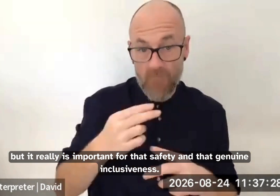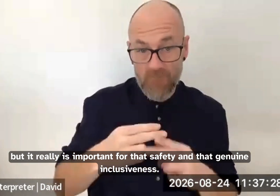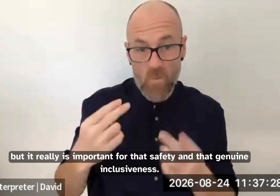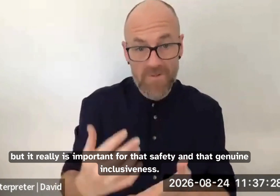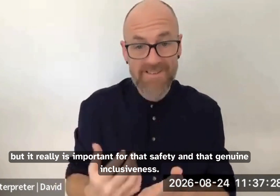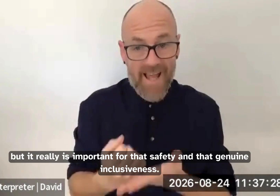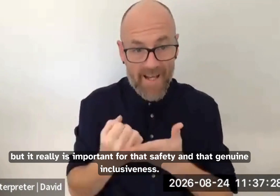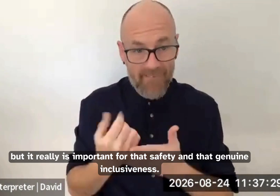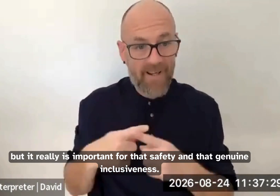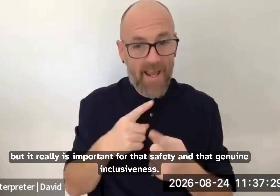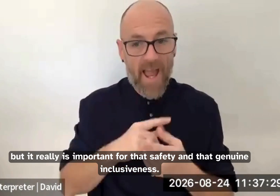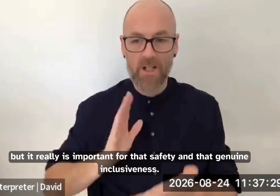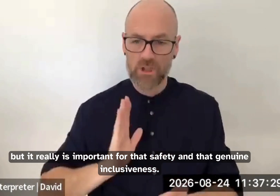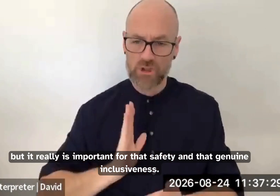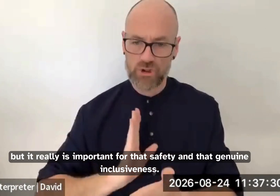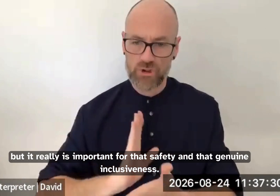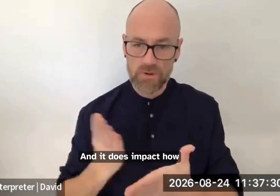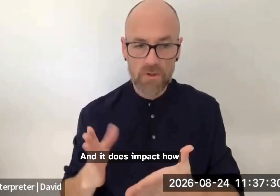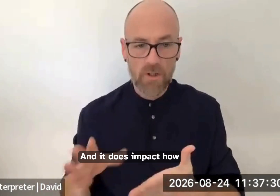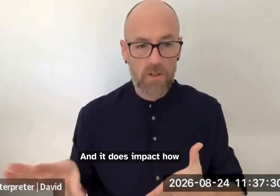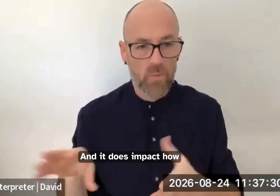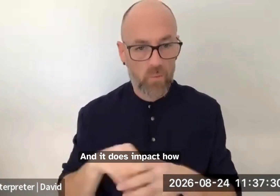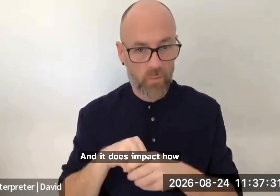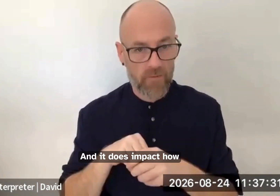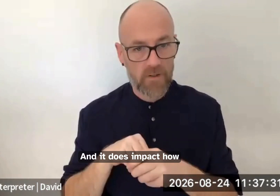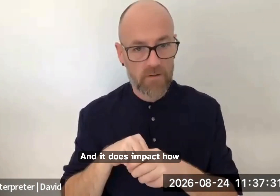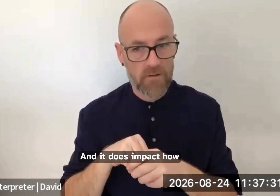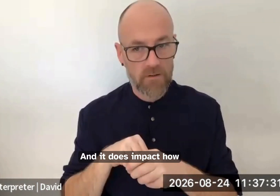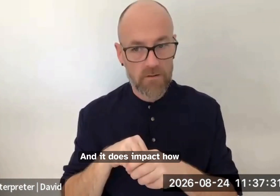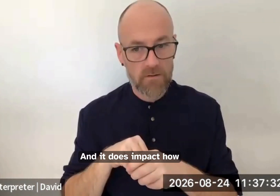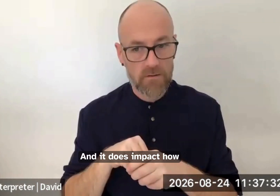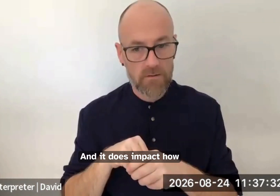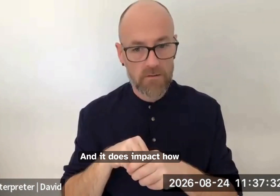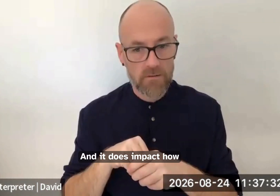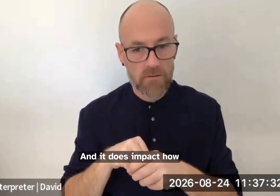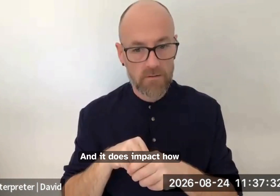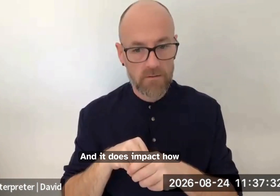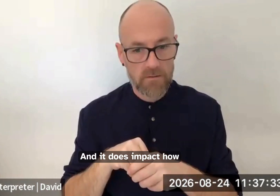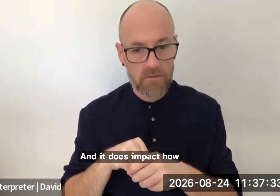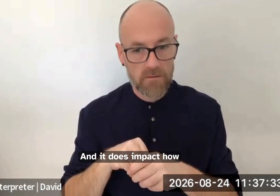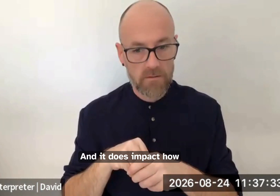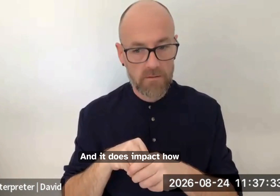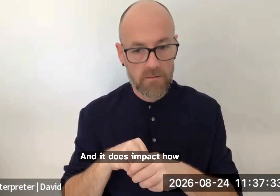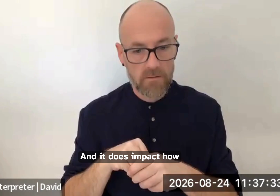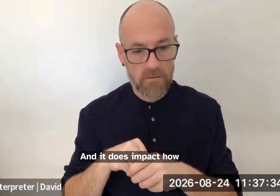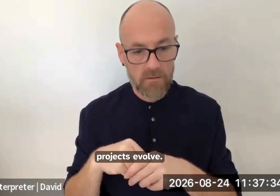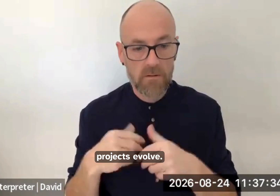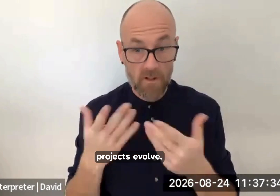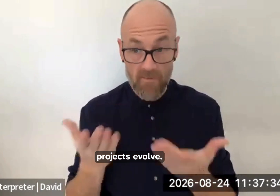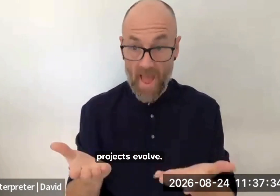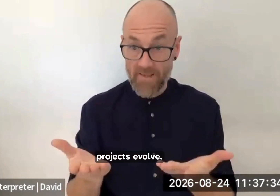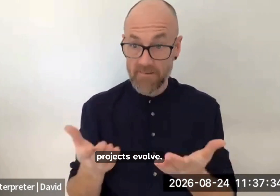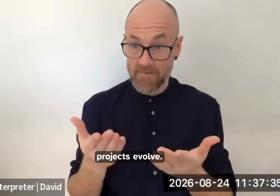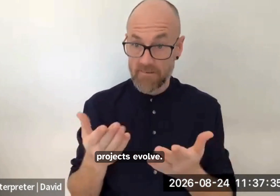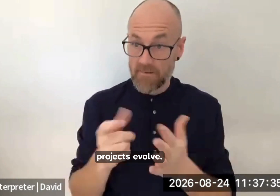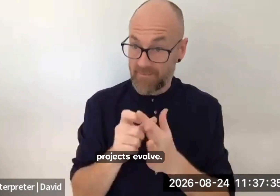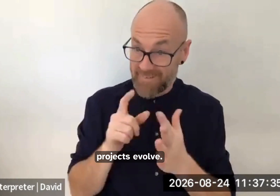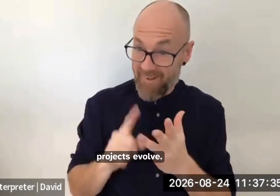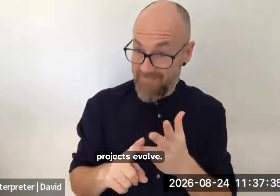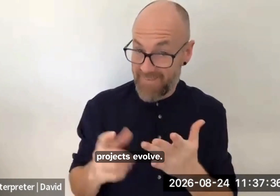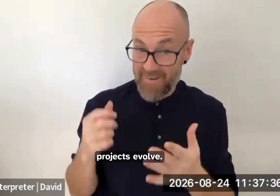that genuine inclusiveness. And it does impact how